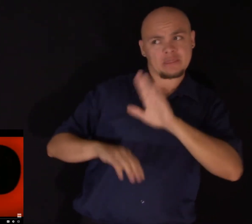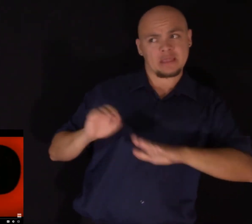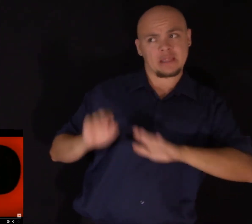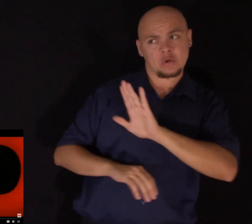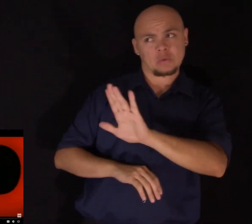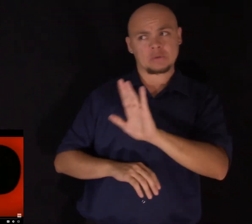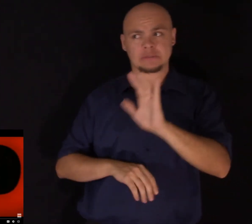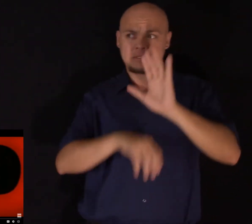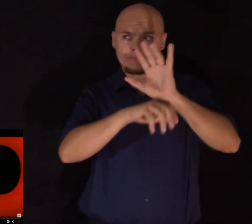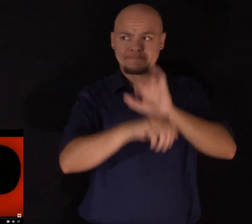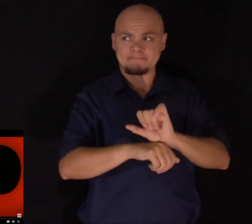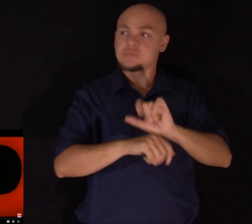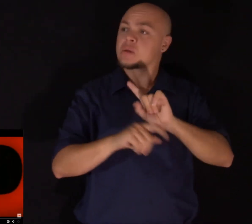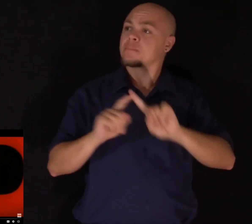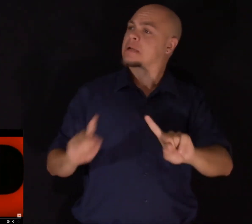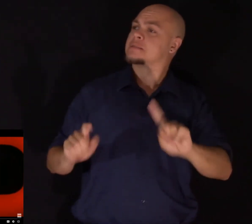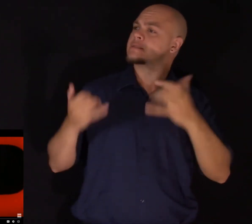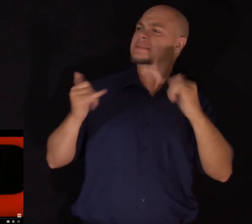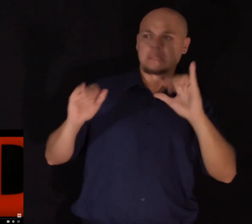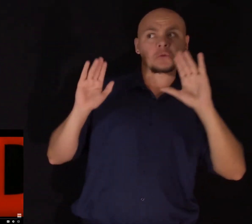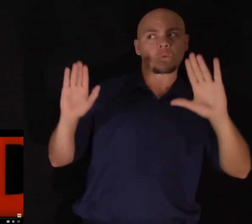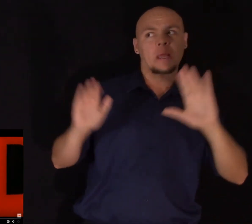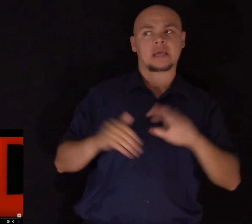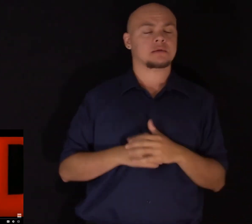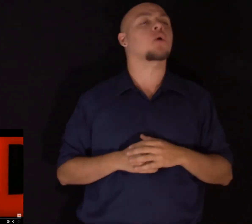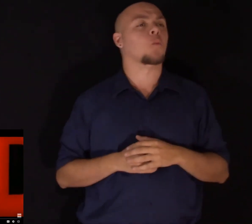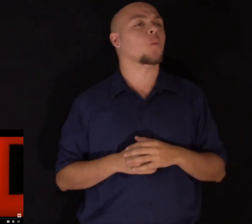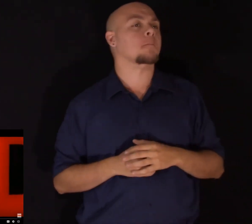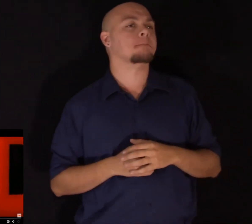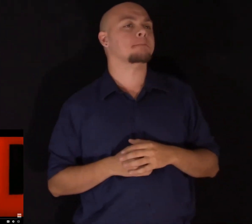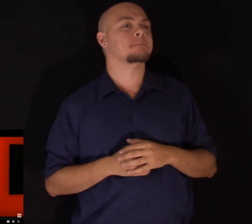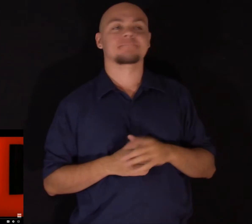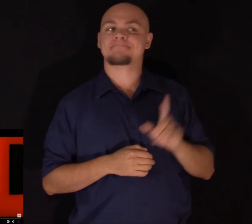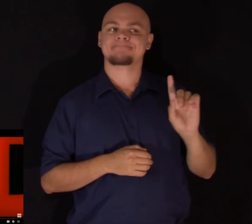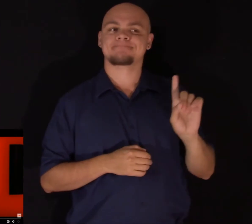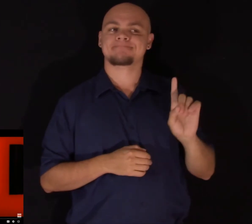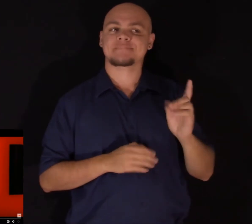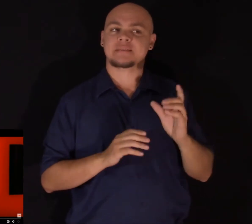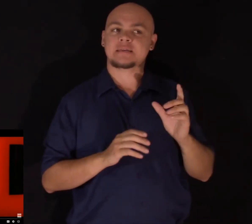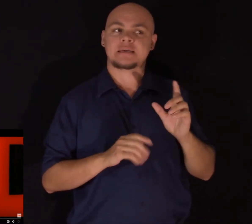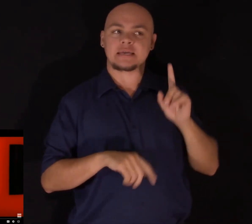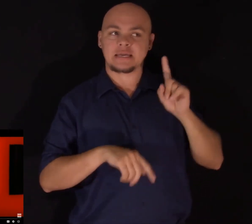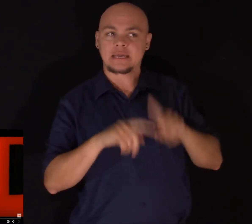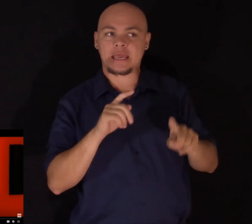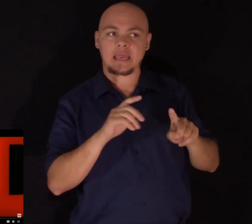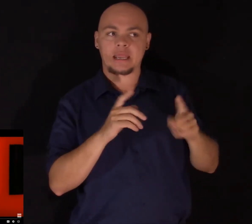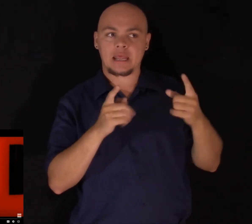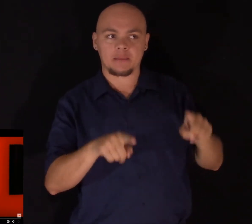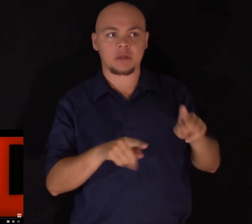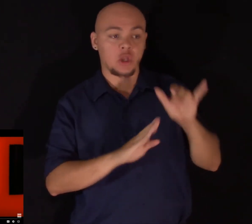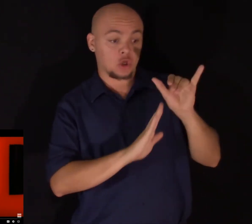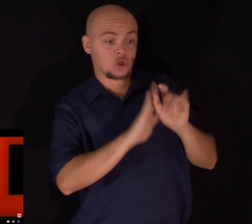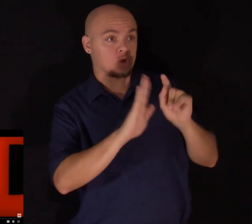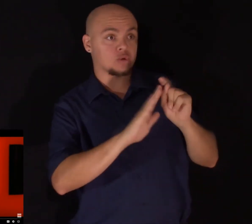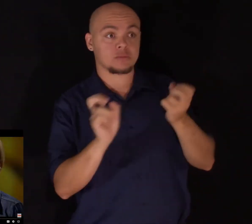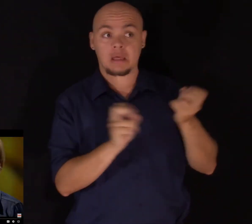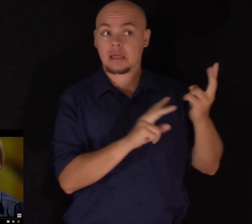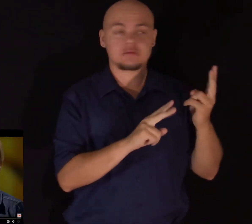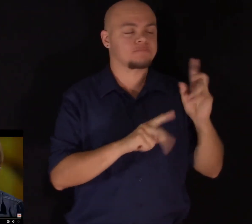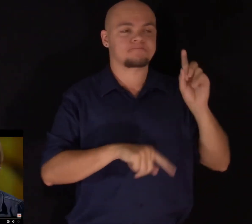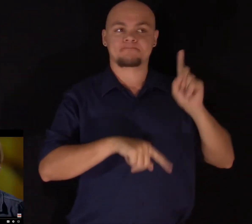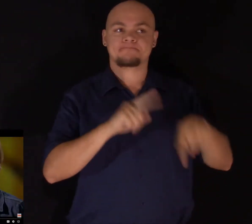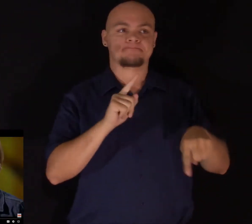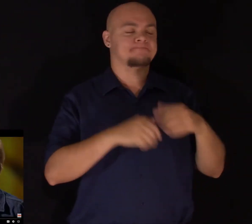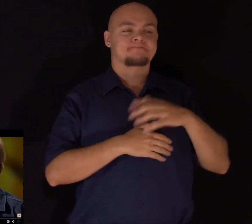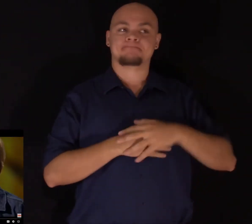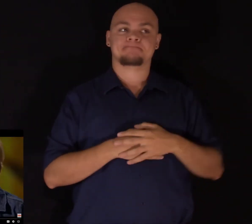great." And I said, "This can't happen. YouTube, they're putting this thing on YouTube, and we're going to be